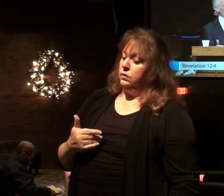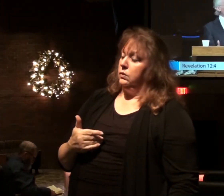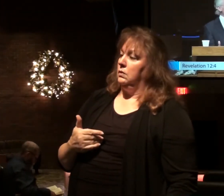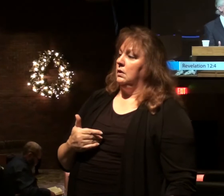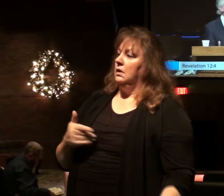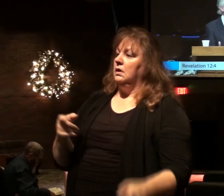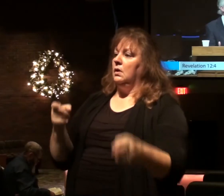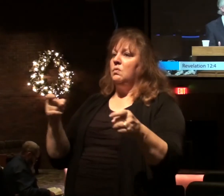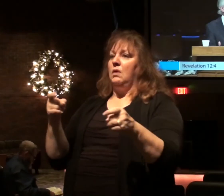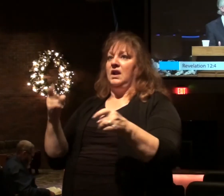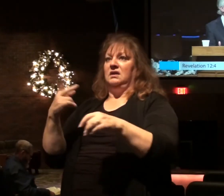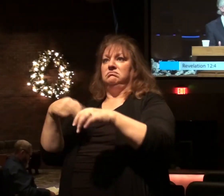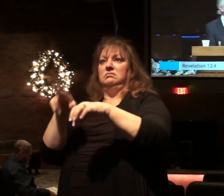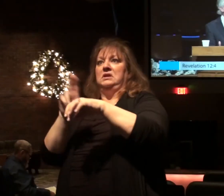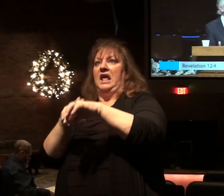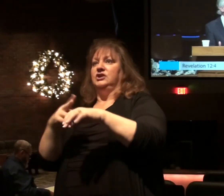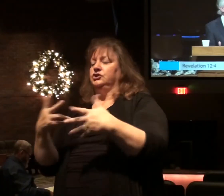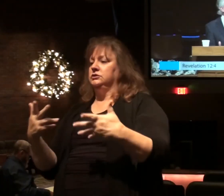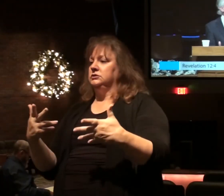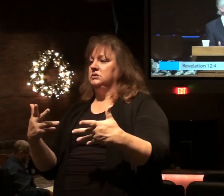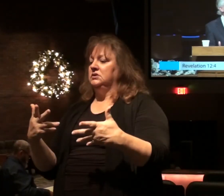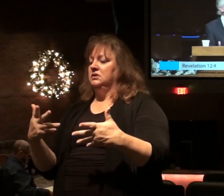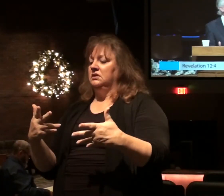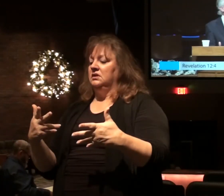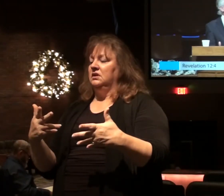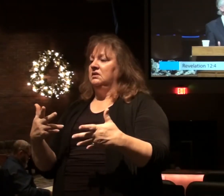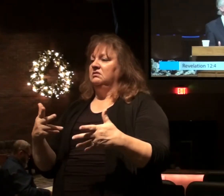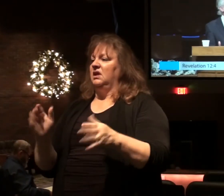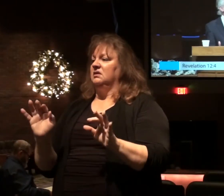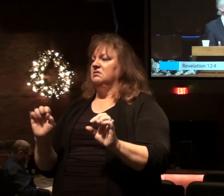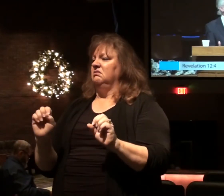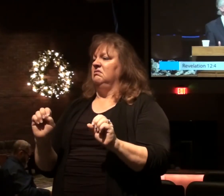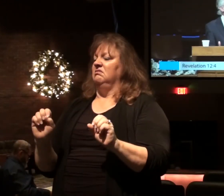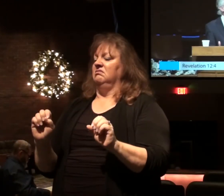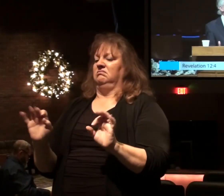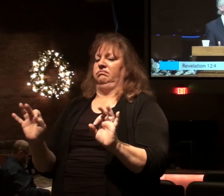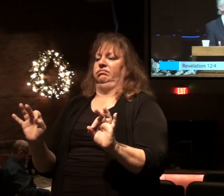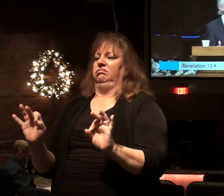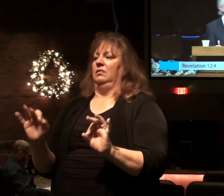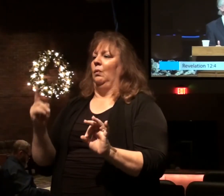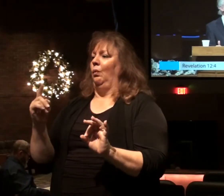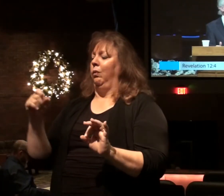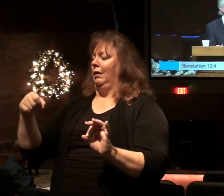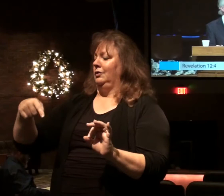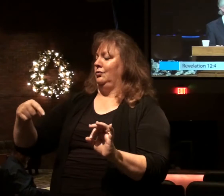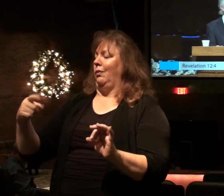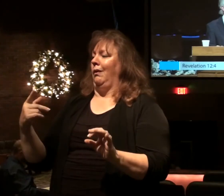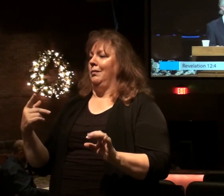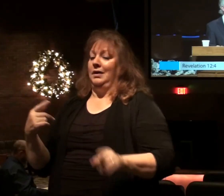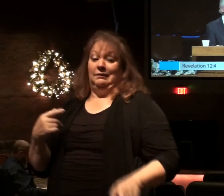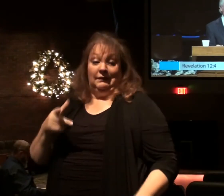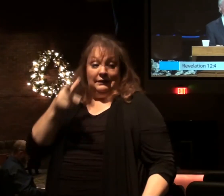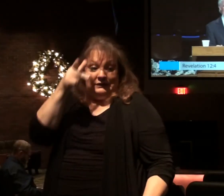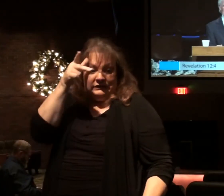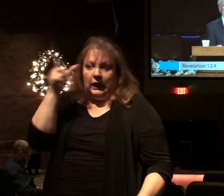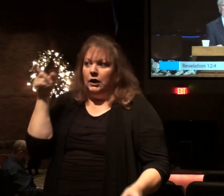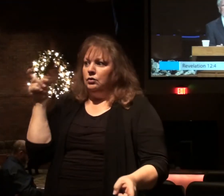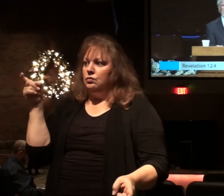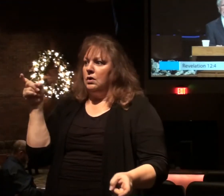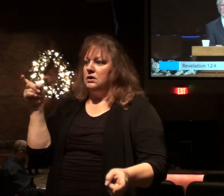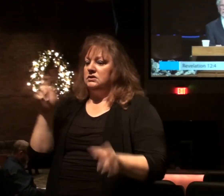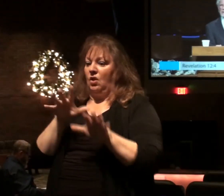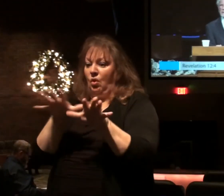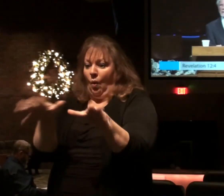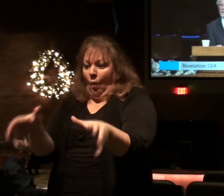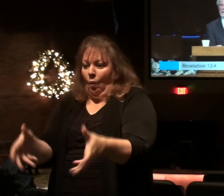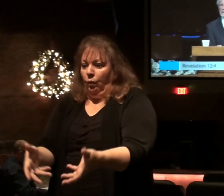running a nation. That's a drop in the bucket compared to what the devil runs,